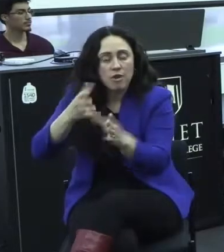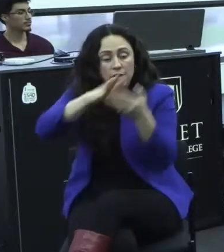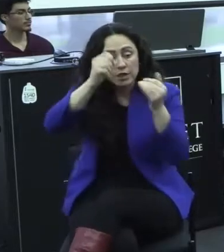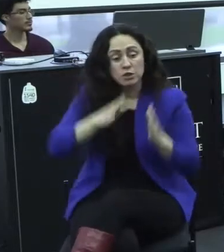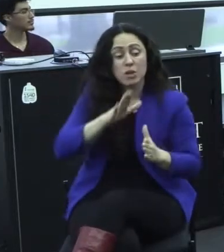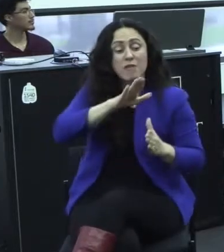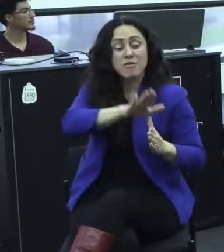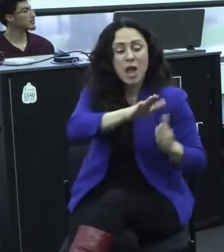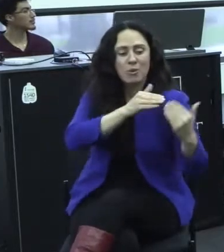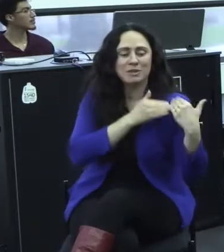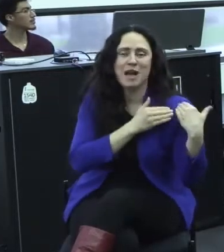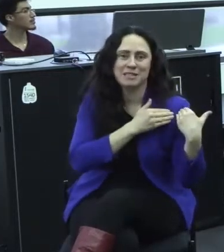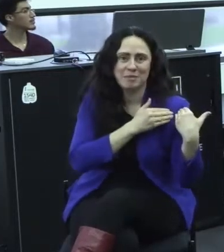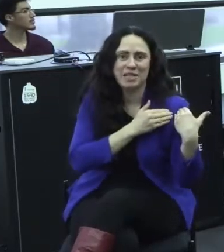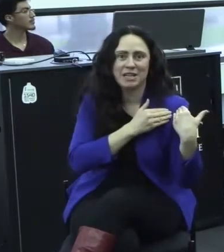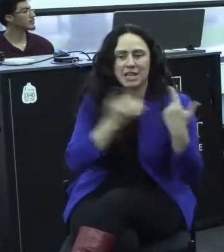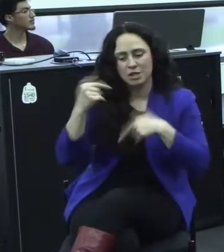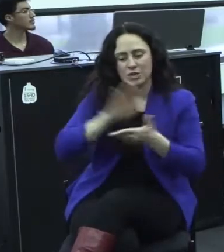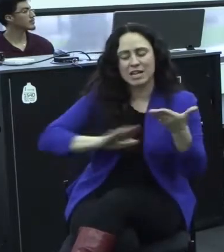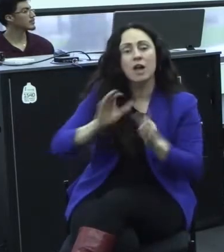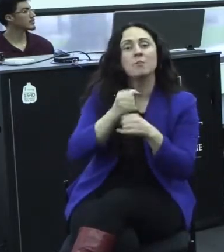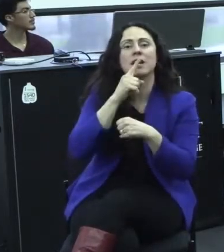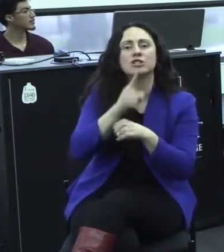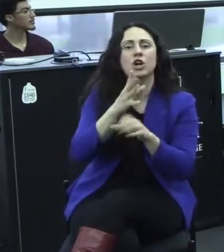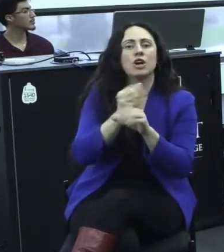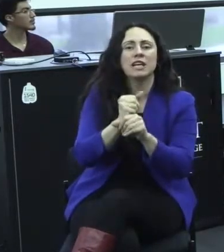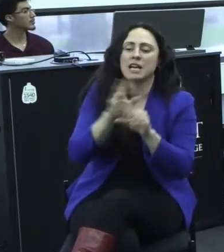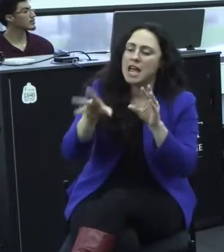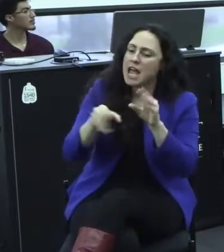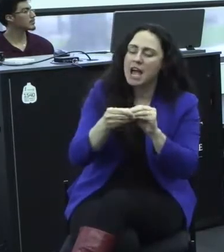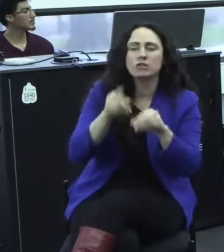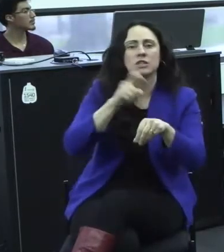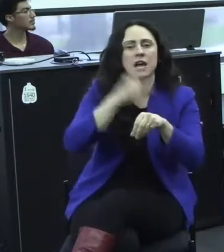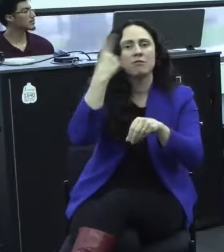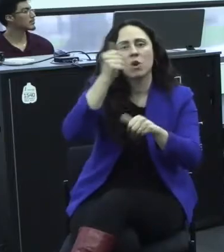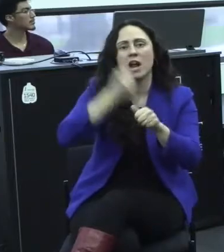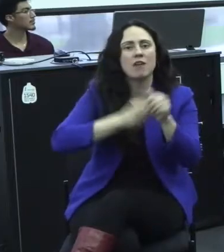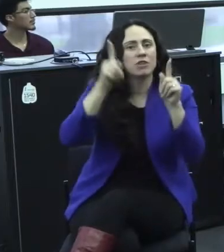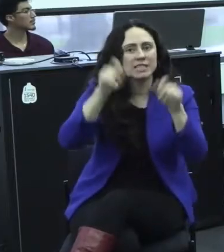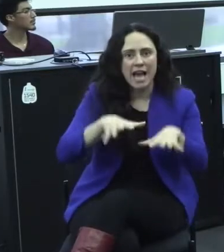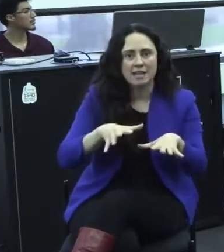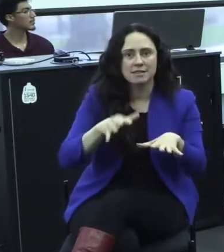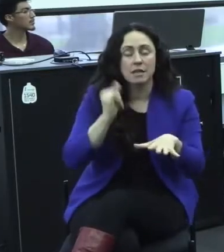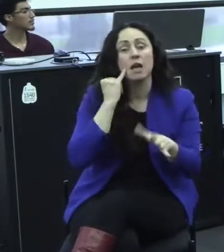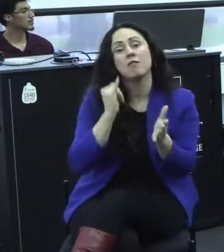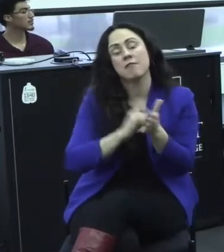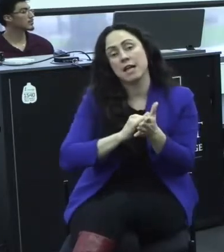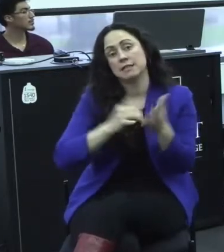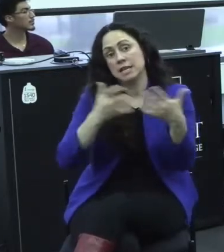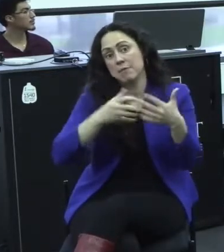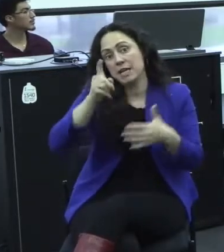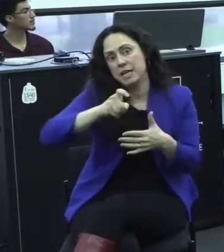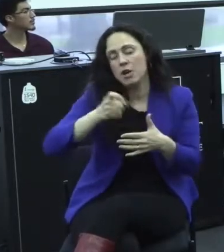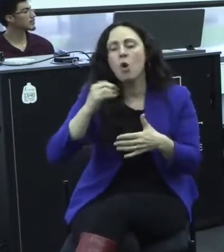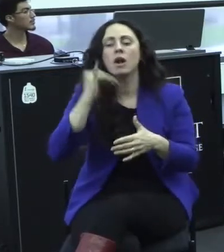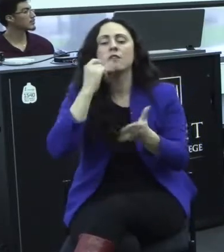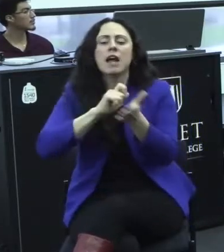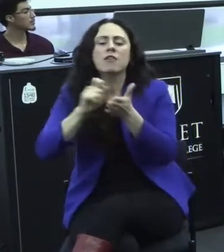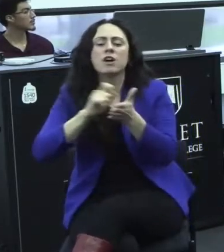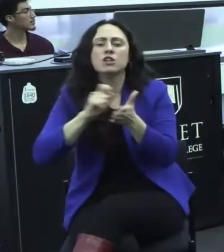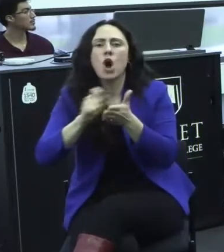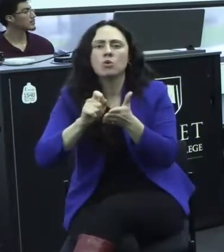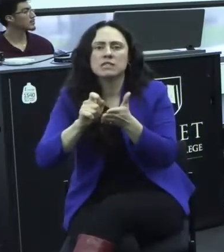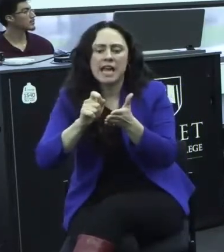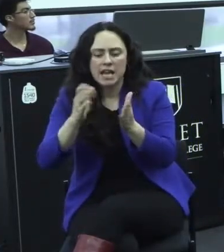in college to make sure that they get extra time on every single test if that's their accommodation. Or if they have a note taker, that they work with